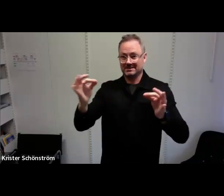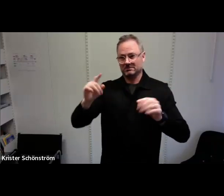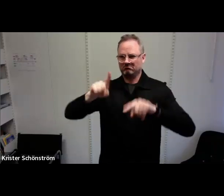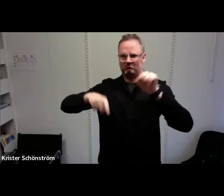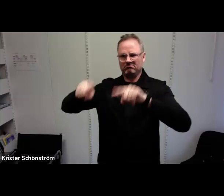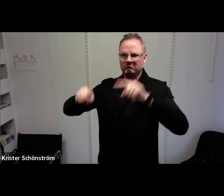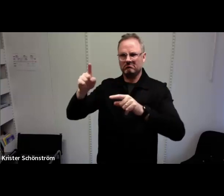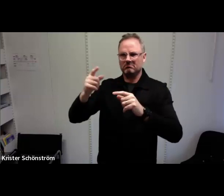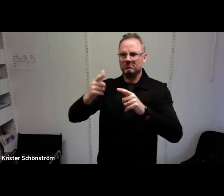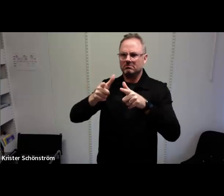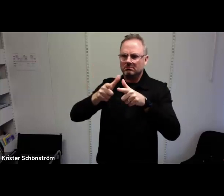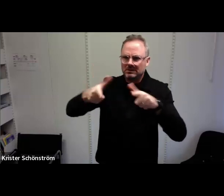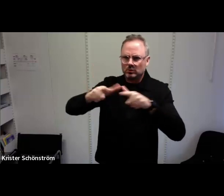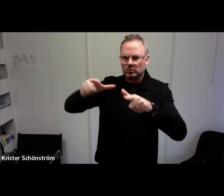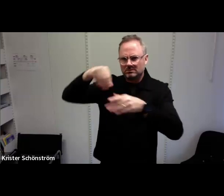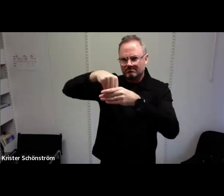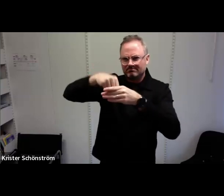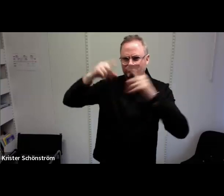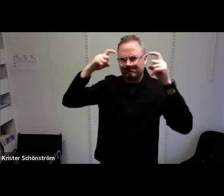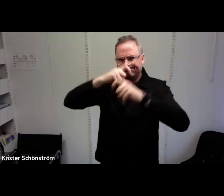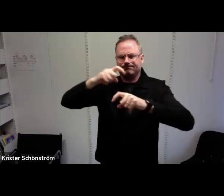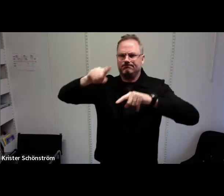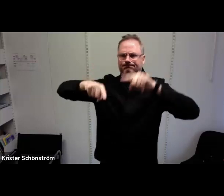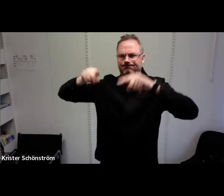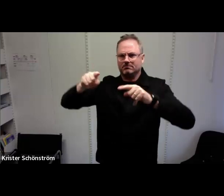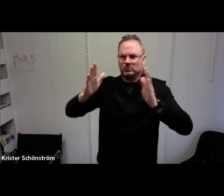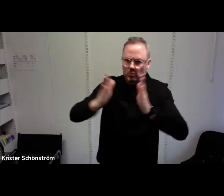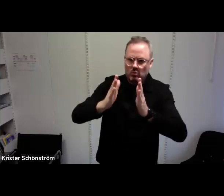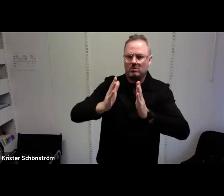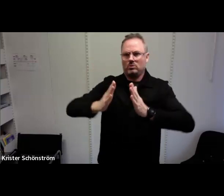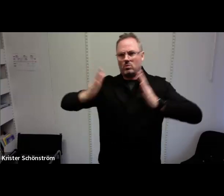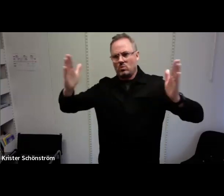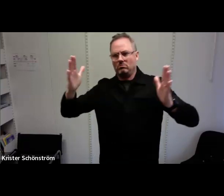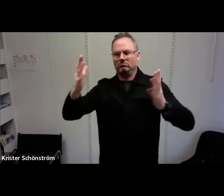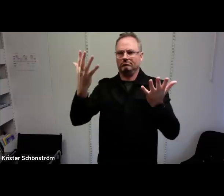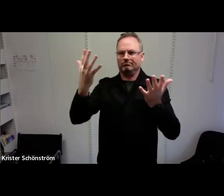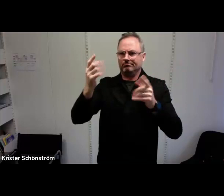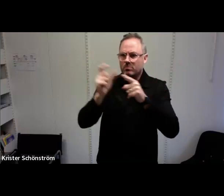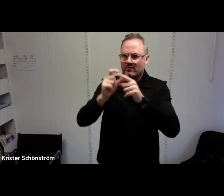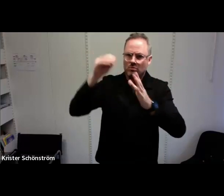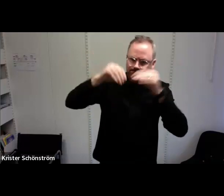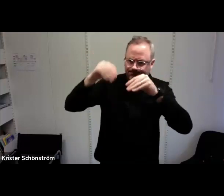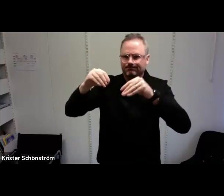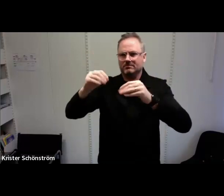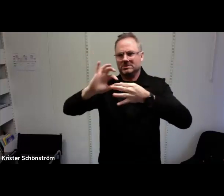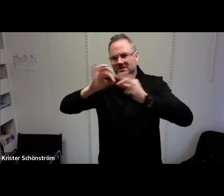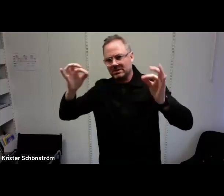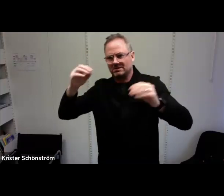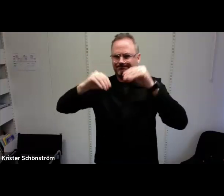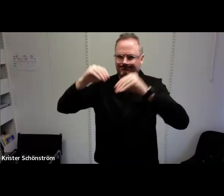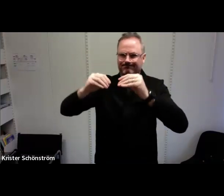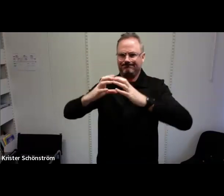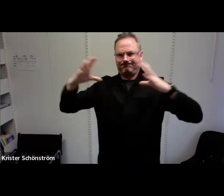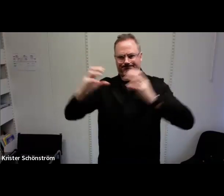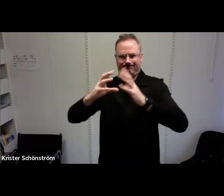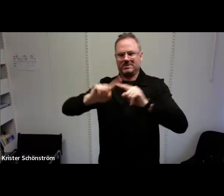One example, there's I think 20 sentences in the ASL SRT, and they have varying degrees of complexity amongst those